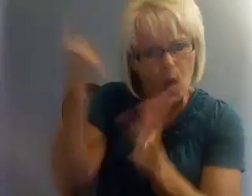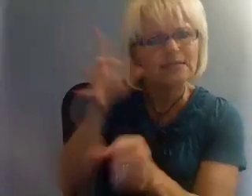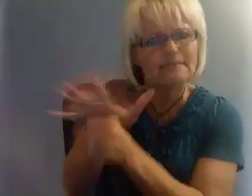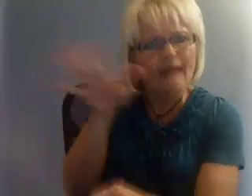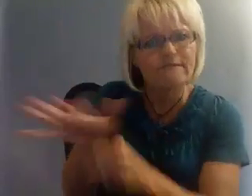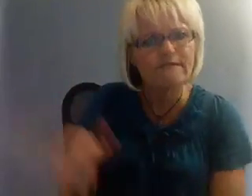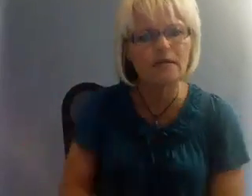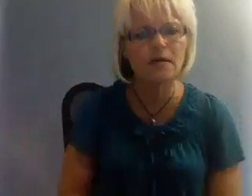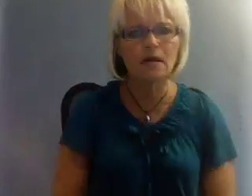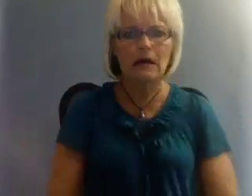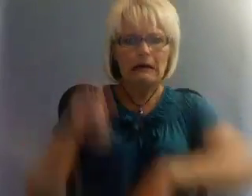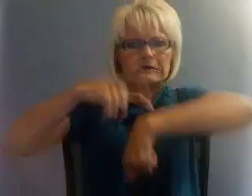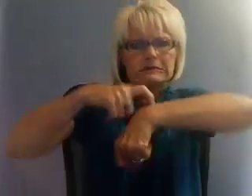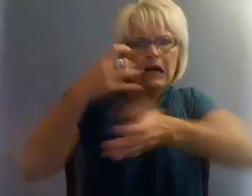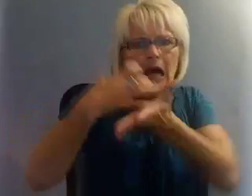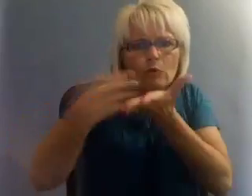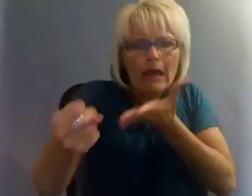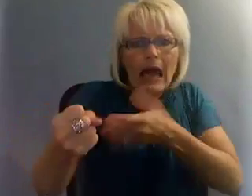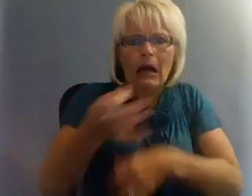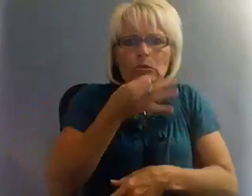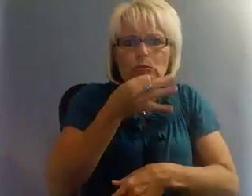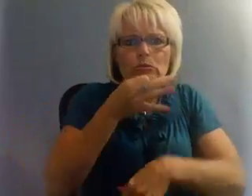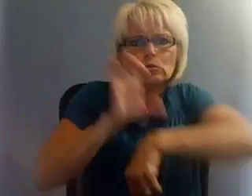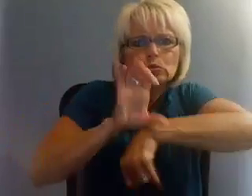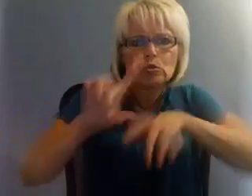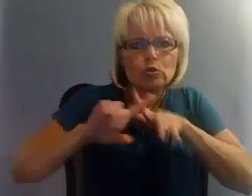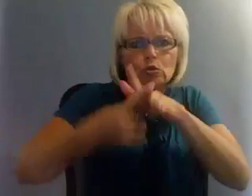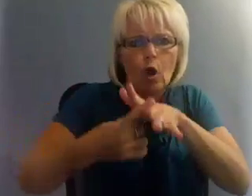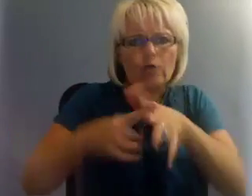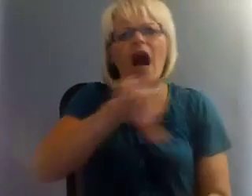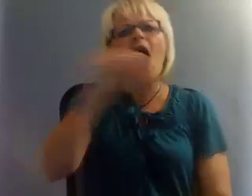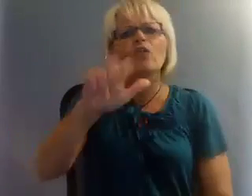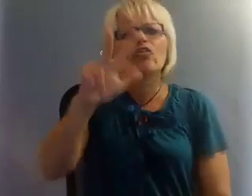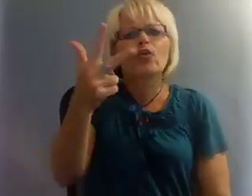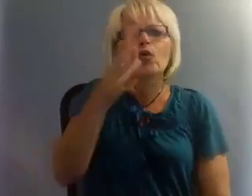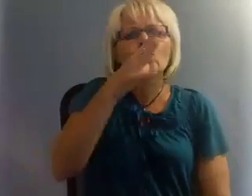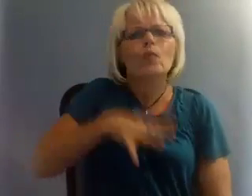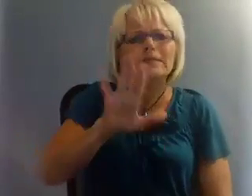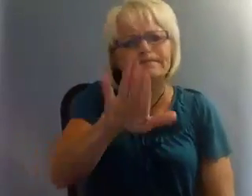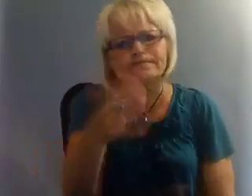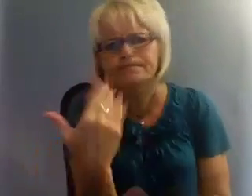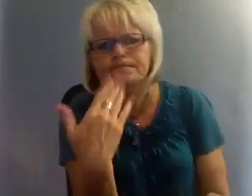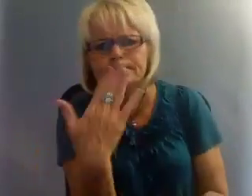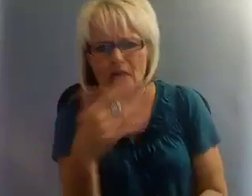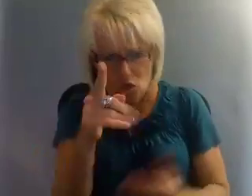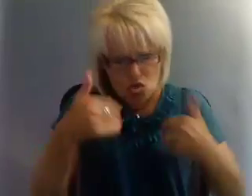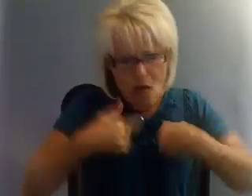Time was running out, church was going to start, and I grabbed another lady real quick. I said, come here. She says, what? Just, do you have a hard time getting your husband to do something for you? She says,